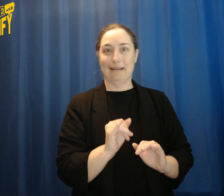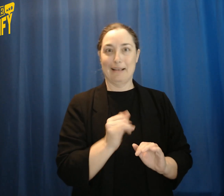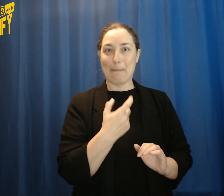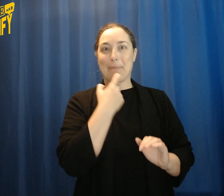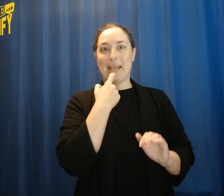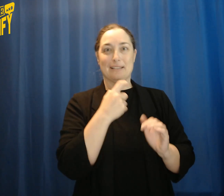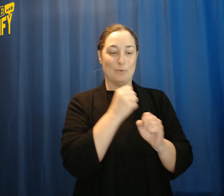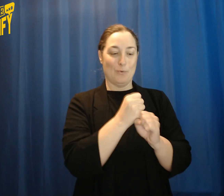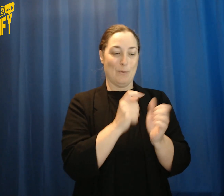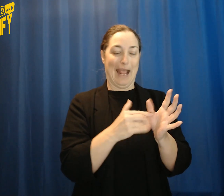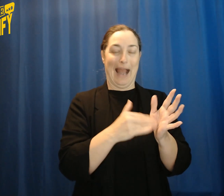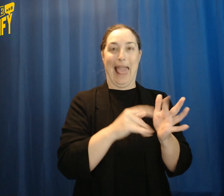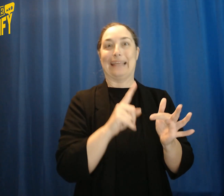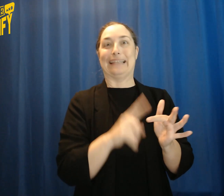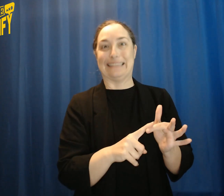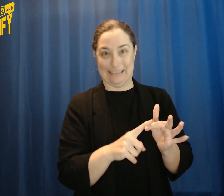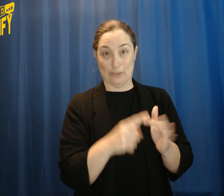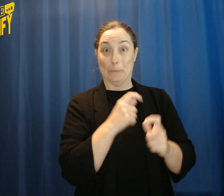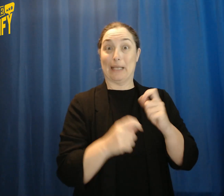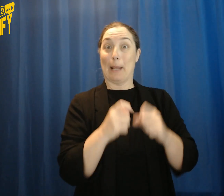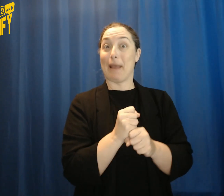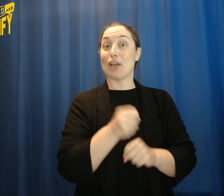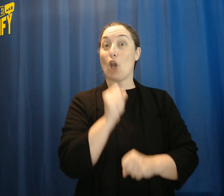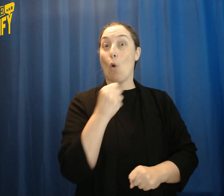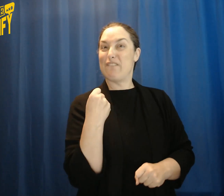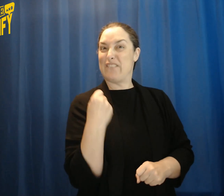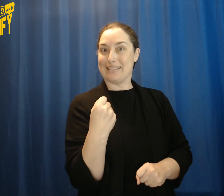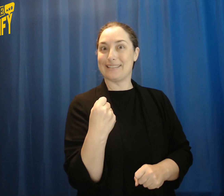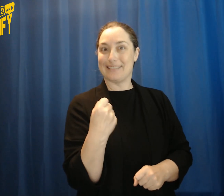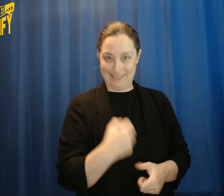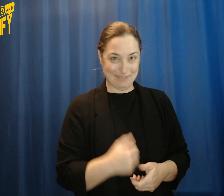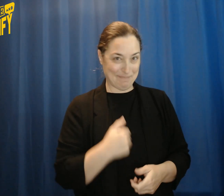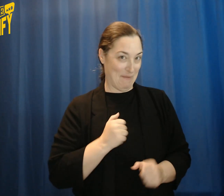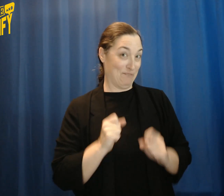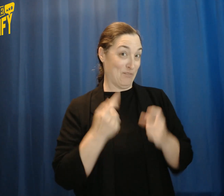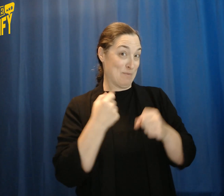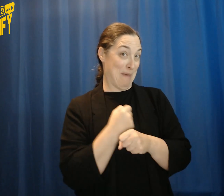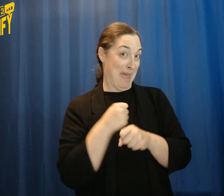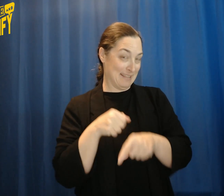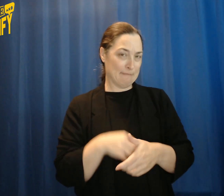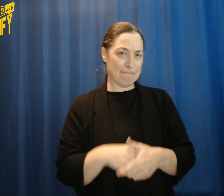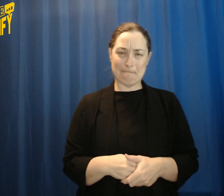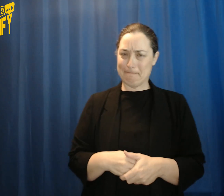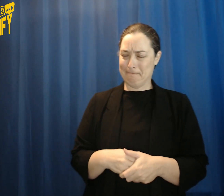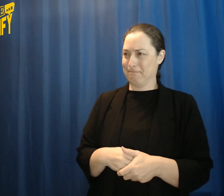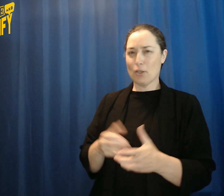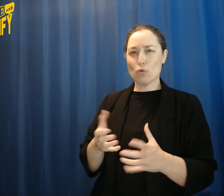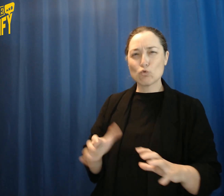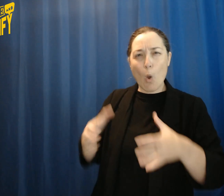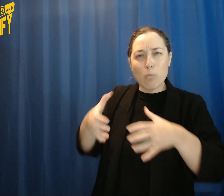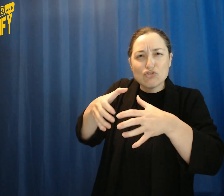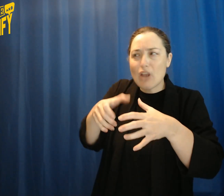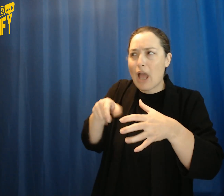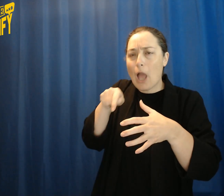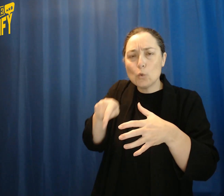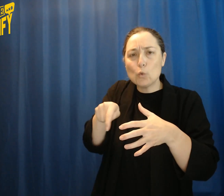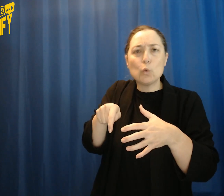so it became a gold fist. So that was the first thing I ever made. What is it about sculpture that keeps you coming back? Why is it